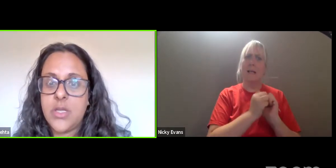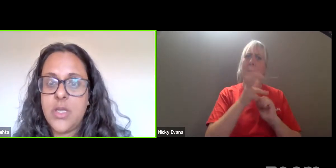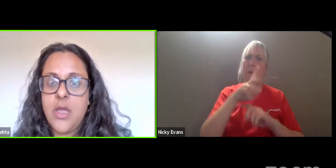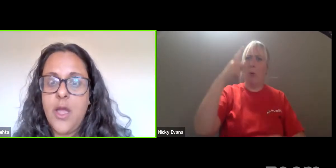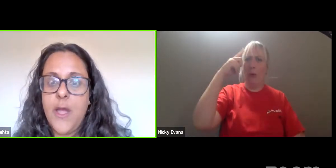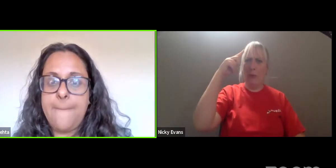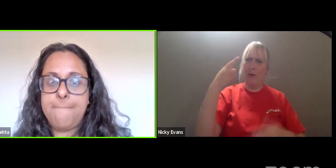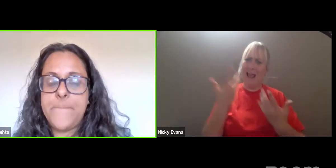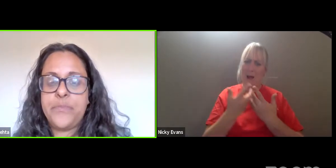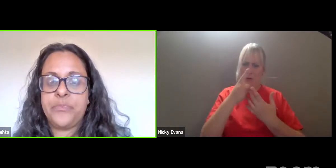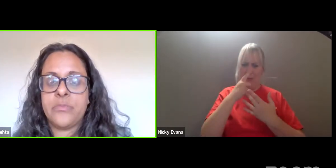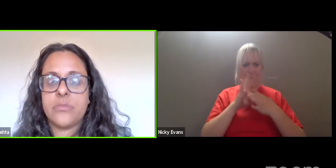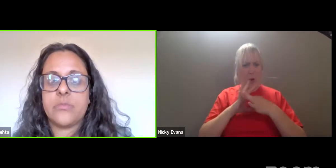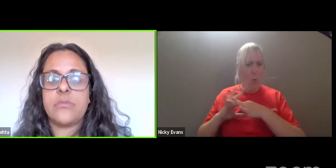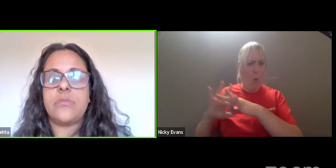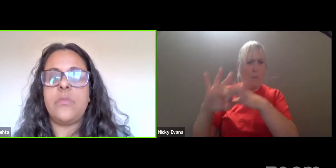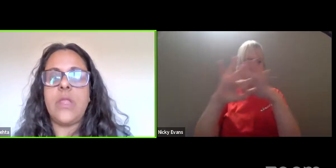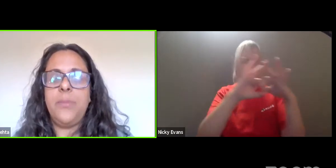good,